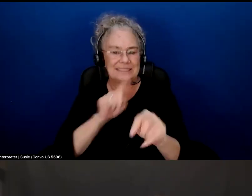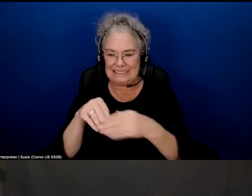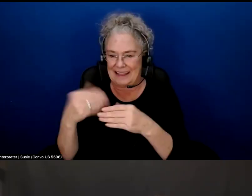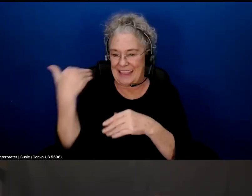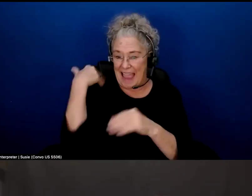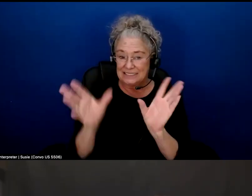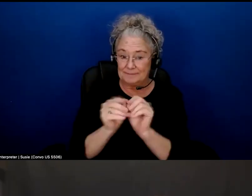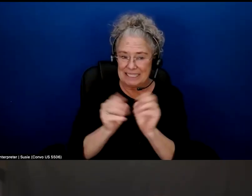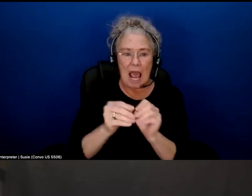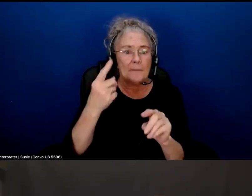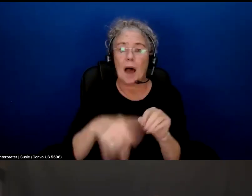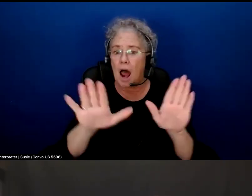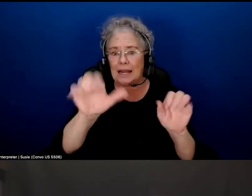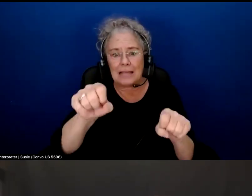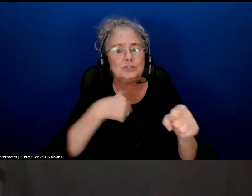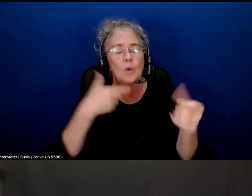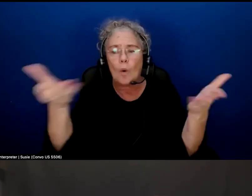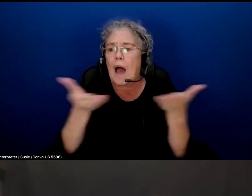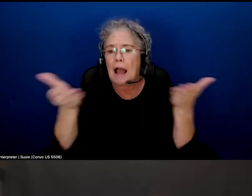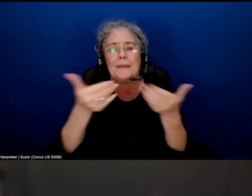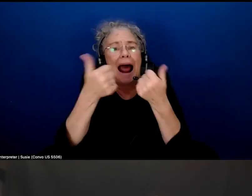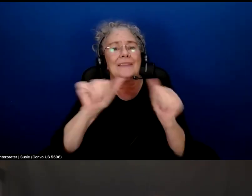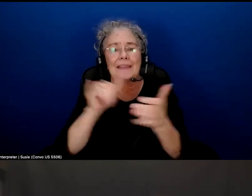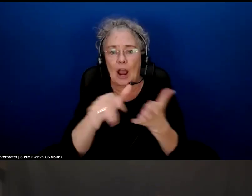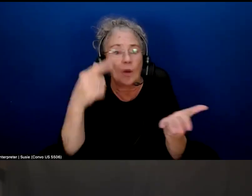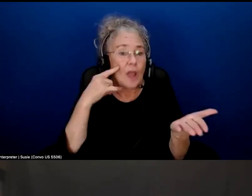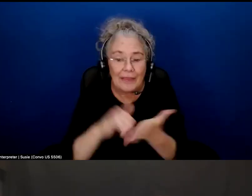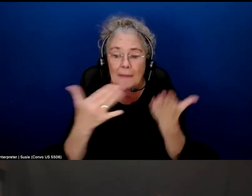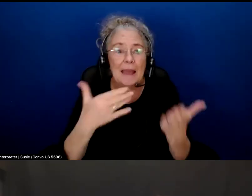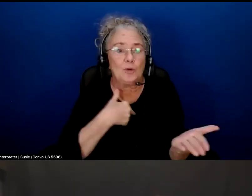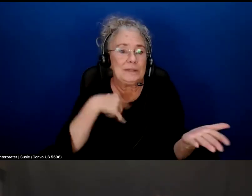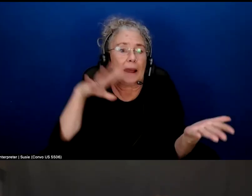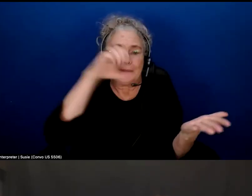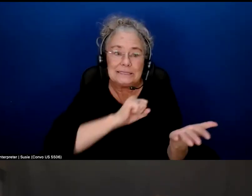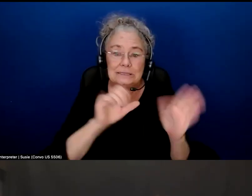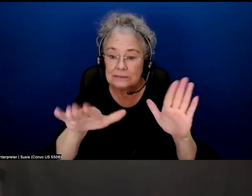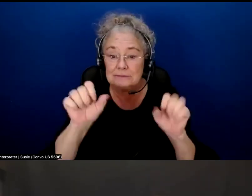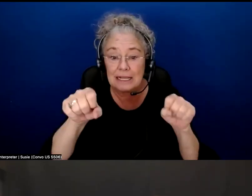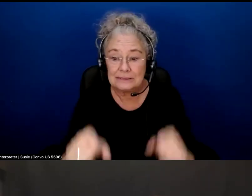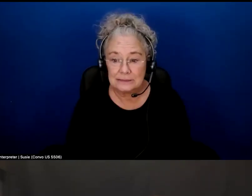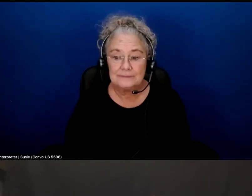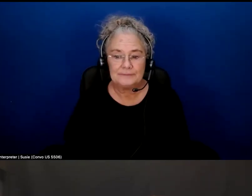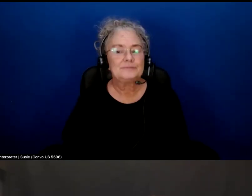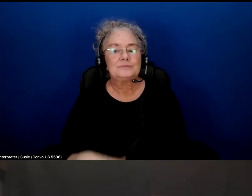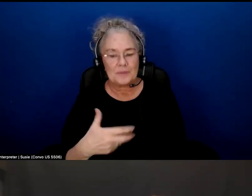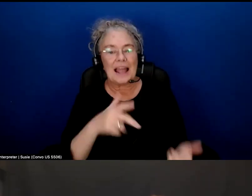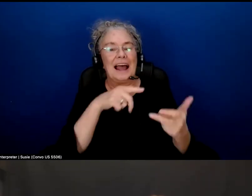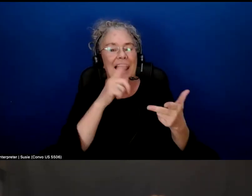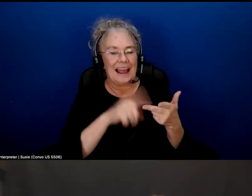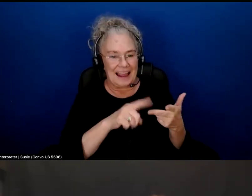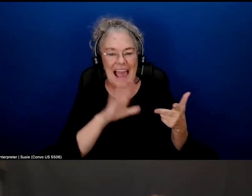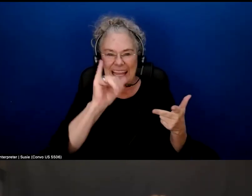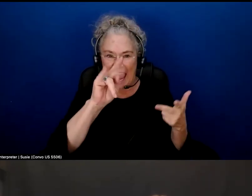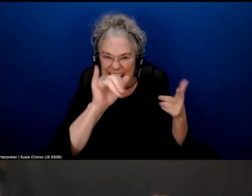meeting, but we welcome anything that you all think we might have missed. We're happy to take a look at that. Awesome. I have one last